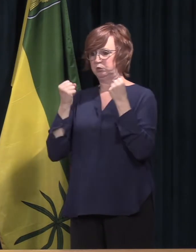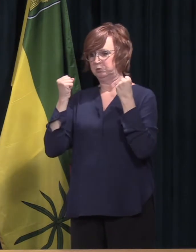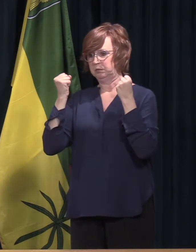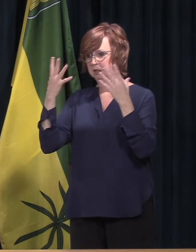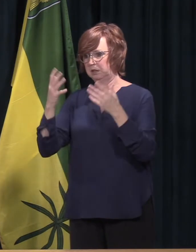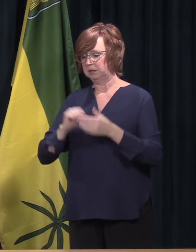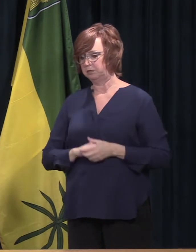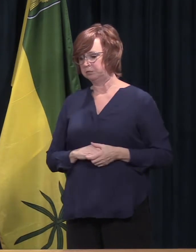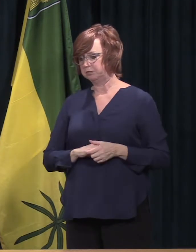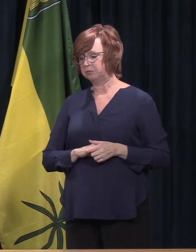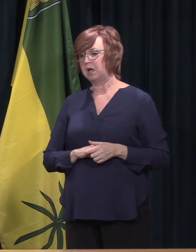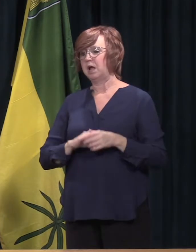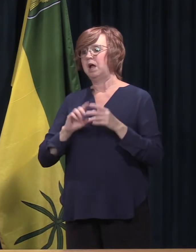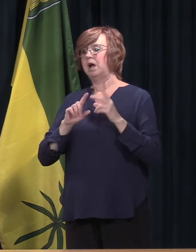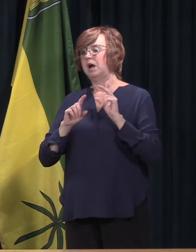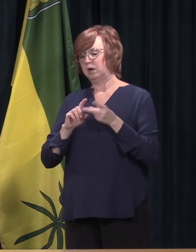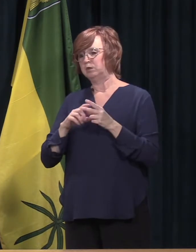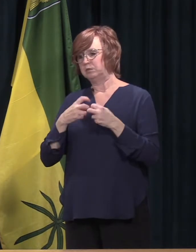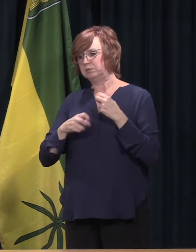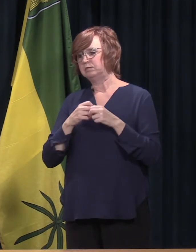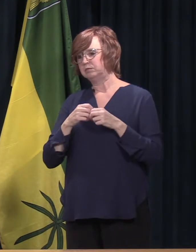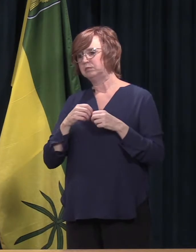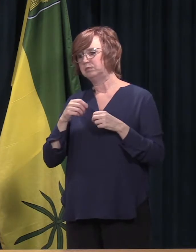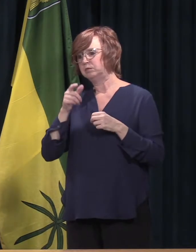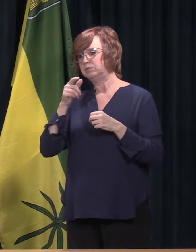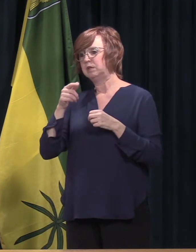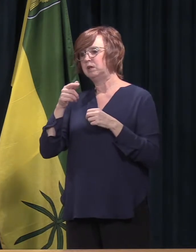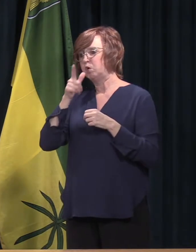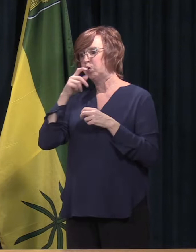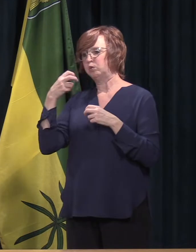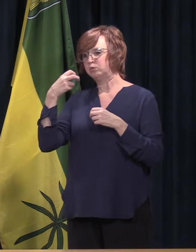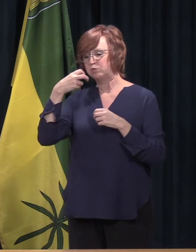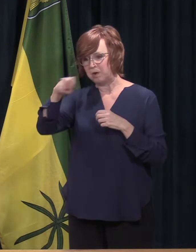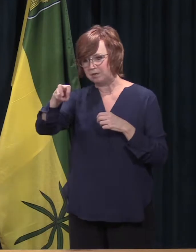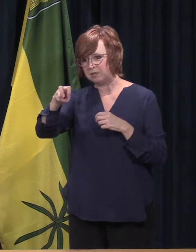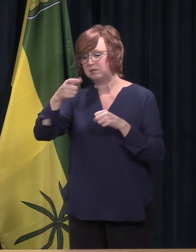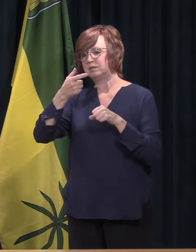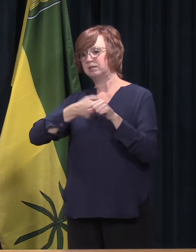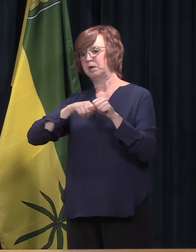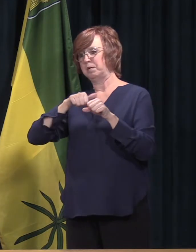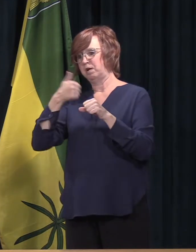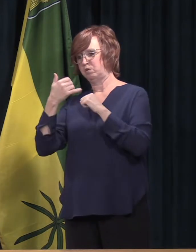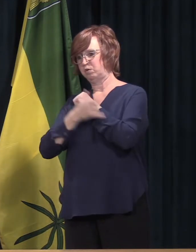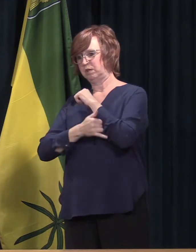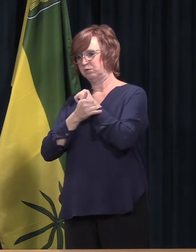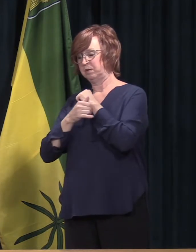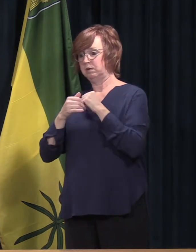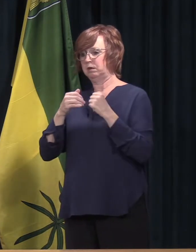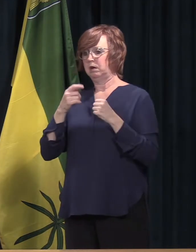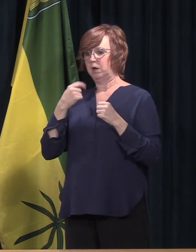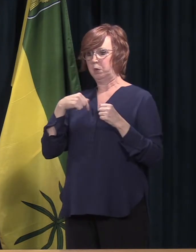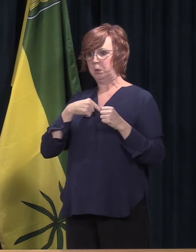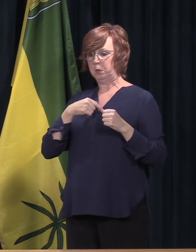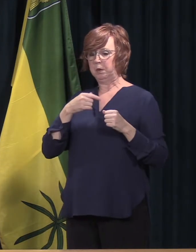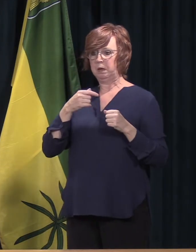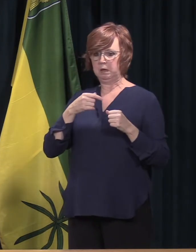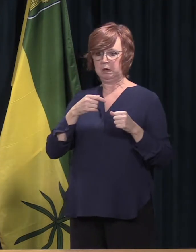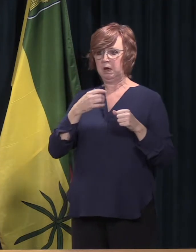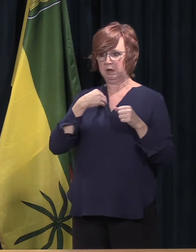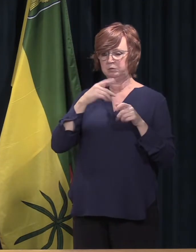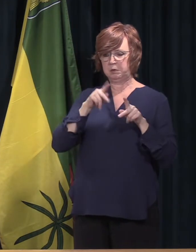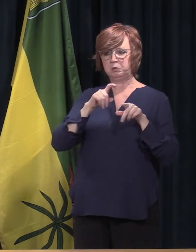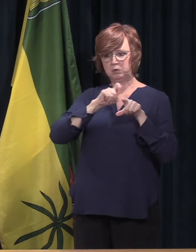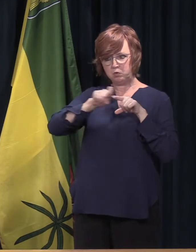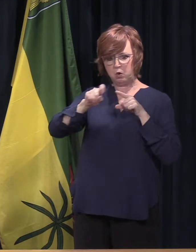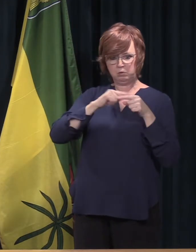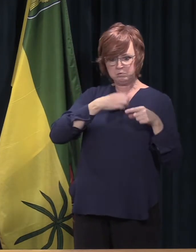course, we always get information about so-and-so came back and they're not self-isolating and so on and so forth. Public health does try